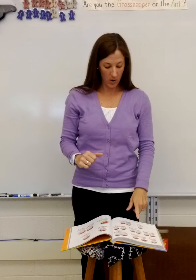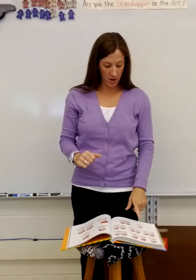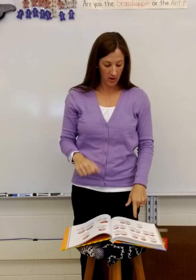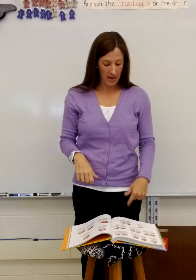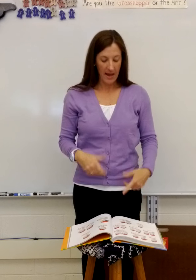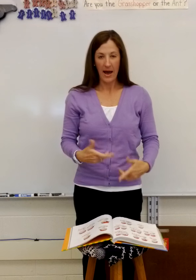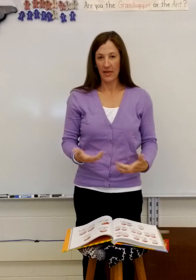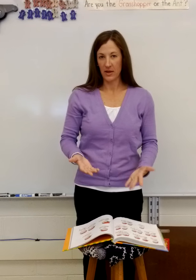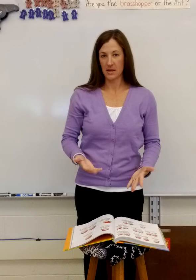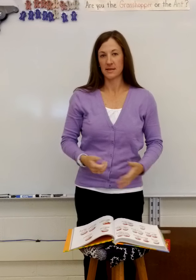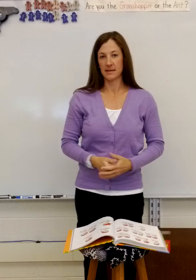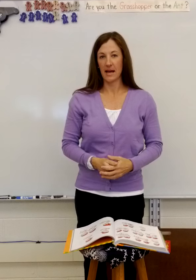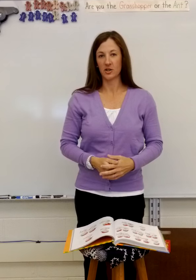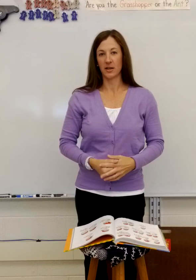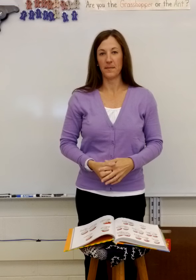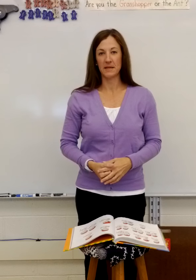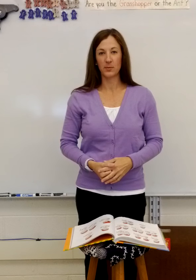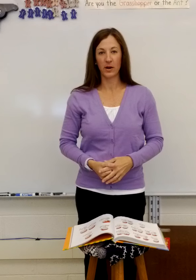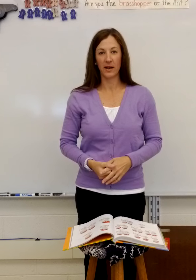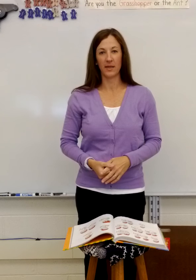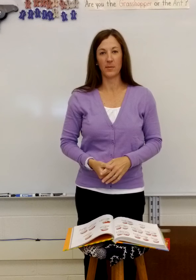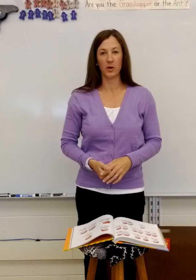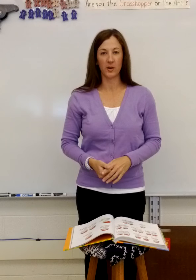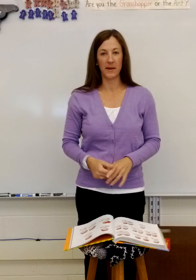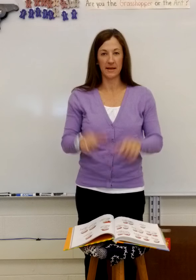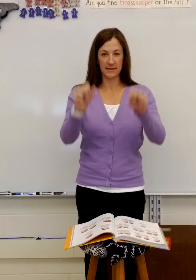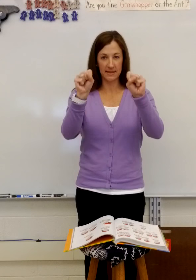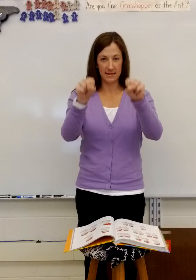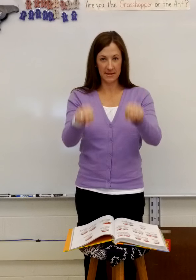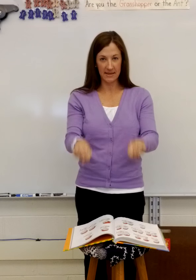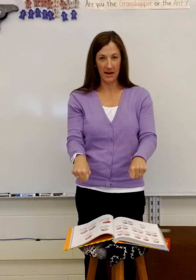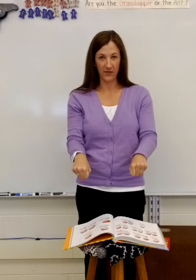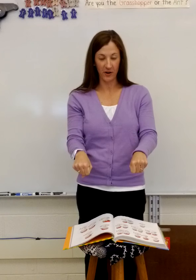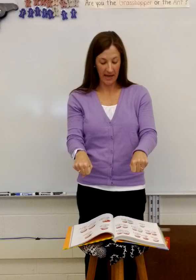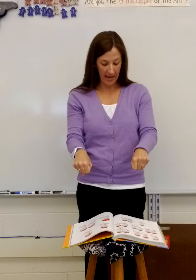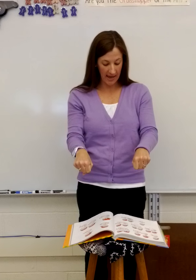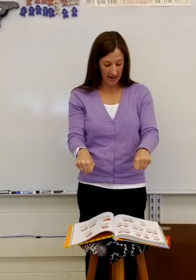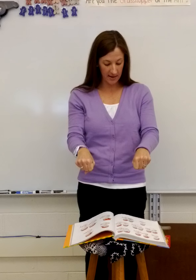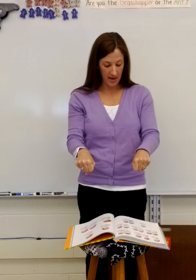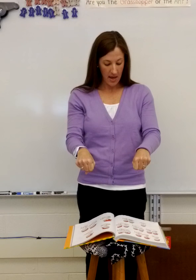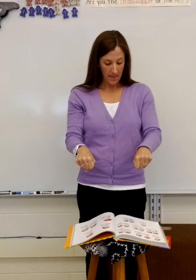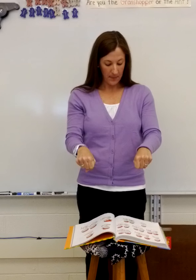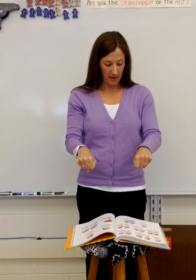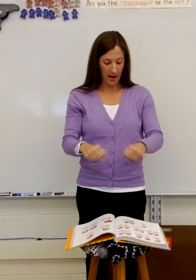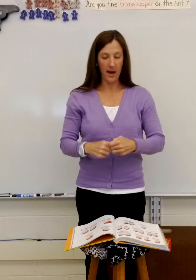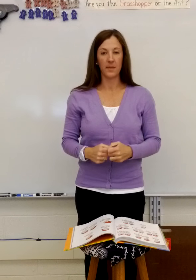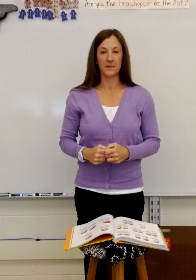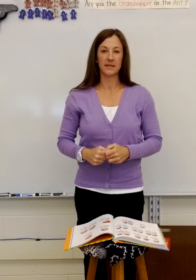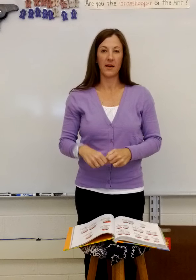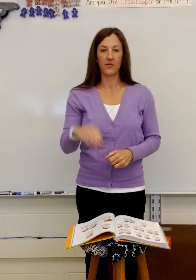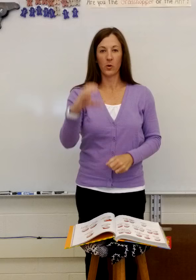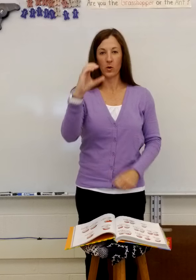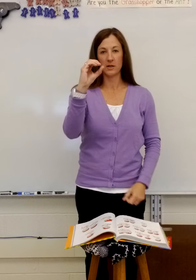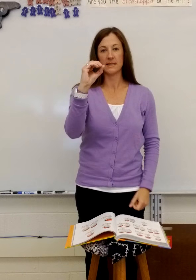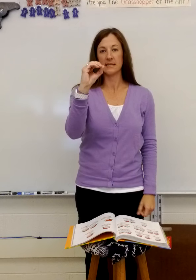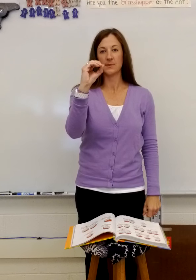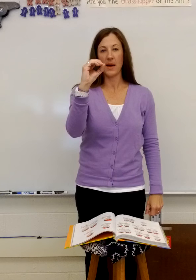Or, I think this is actually a misprint in the book because this is the sign for can, but the sign for or is to spell